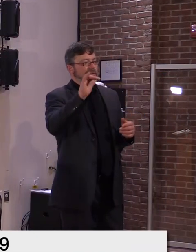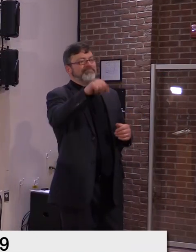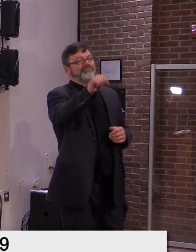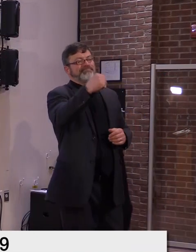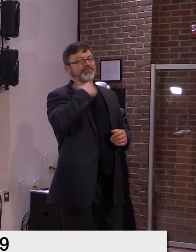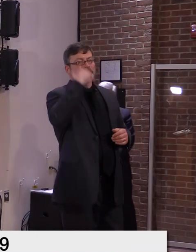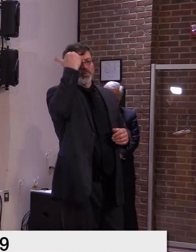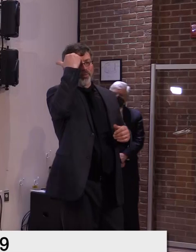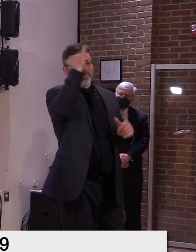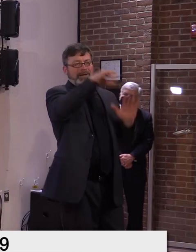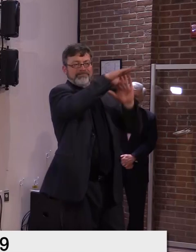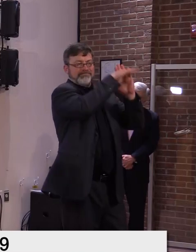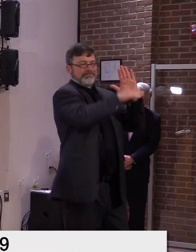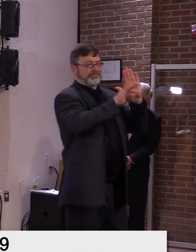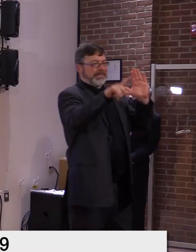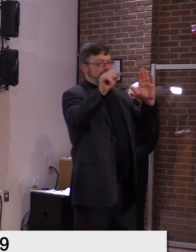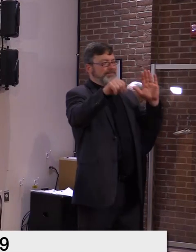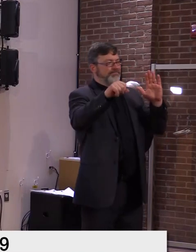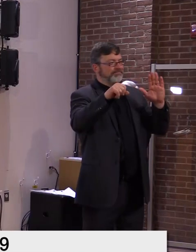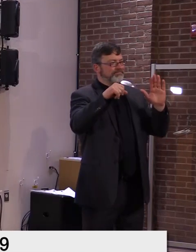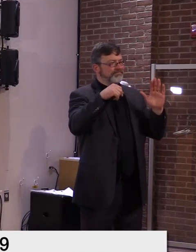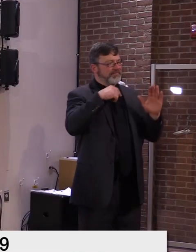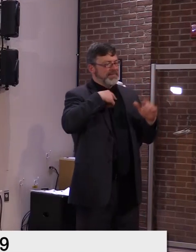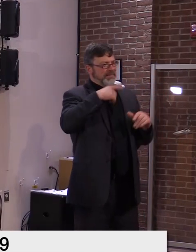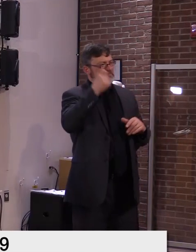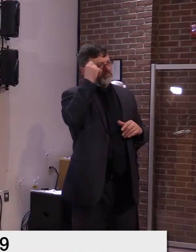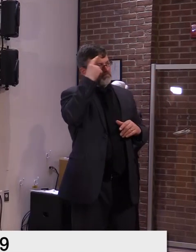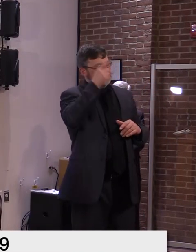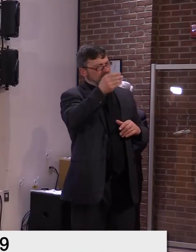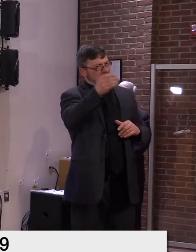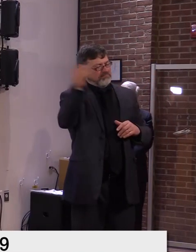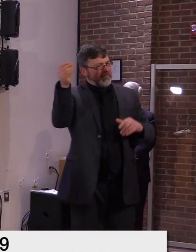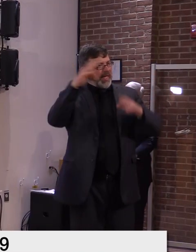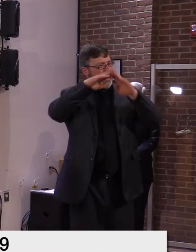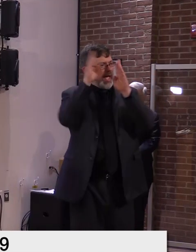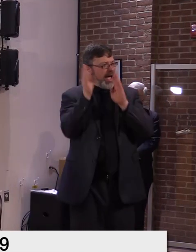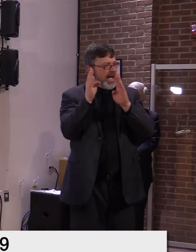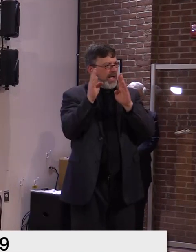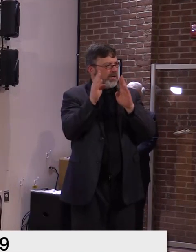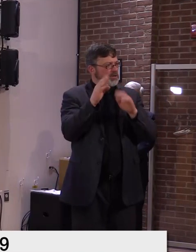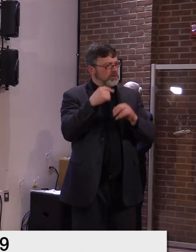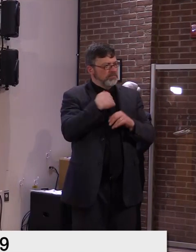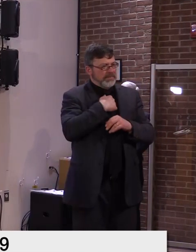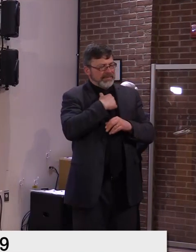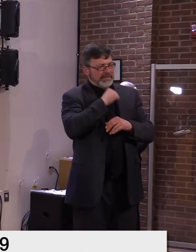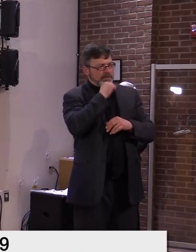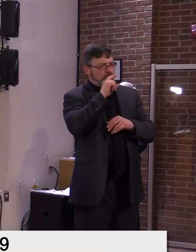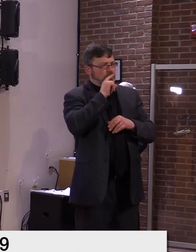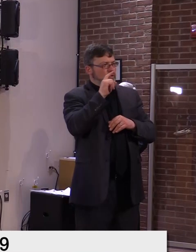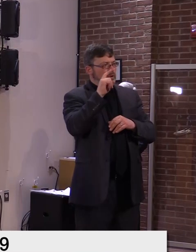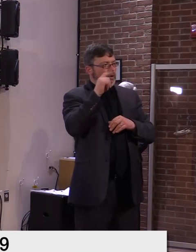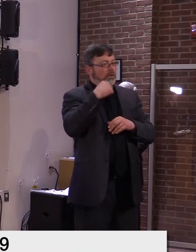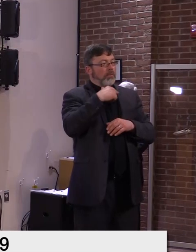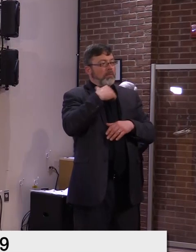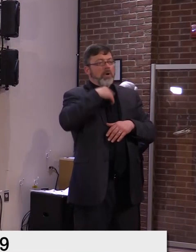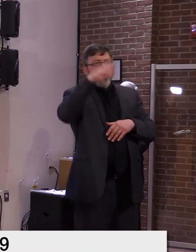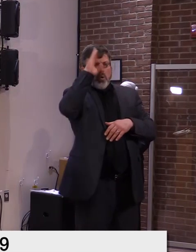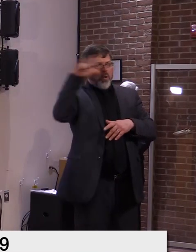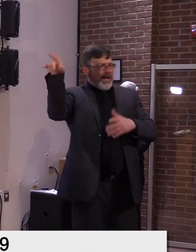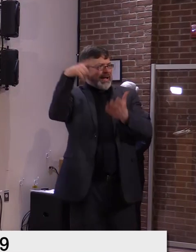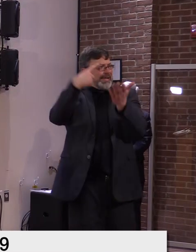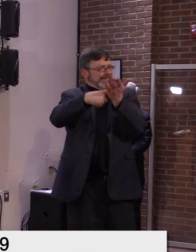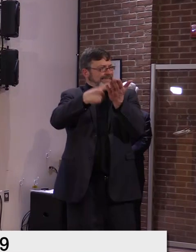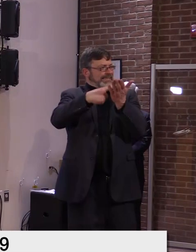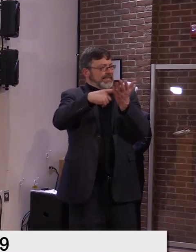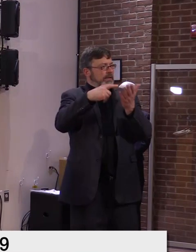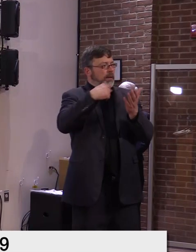if it's even made it through the House, but I know that it's being contemplated, and I just don't know where the bill is.